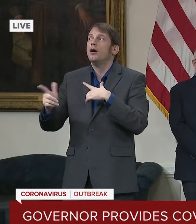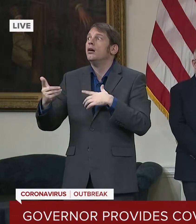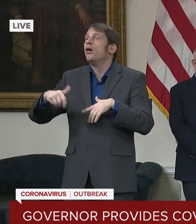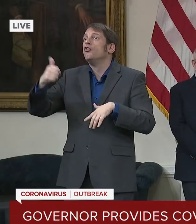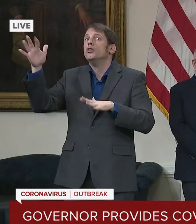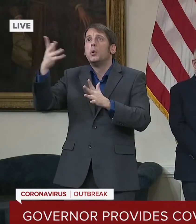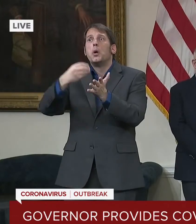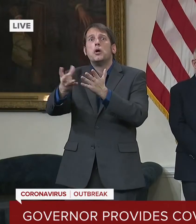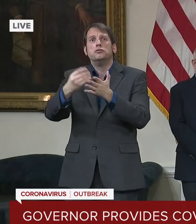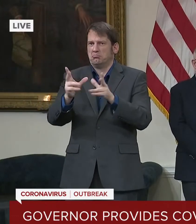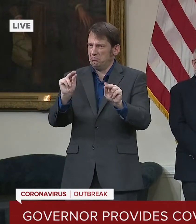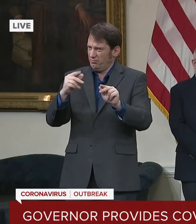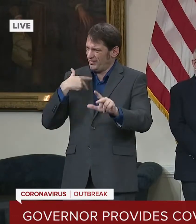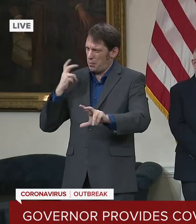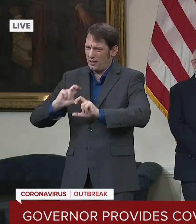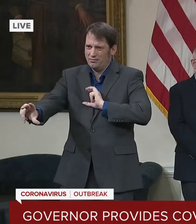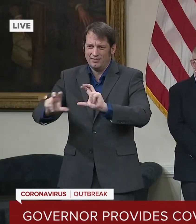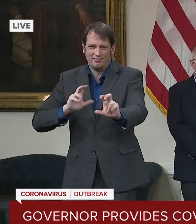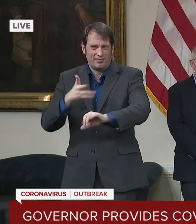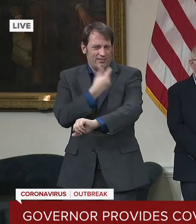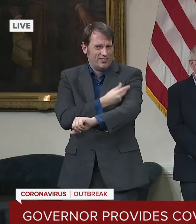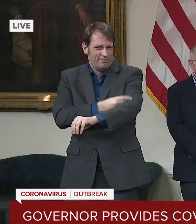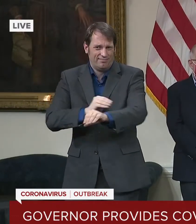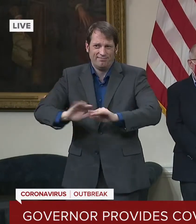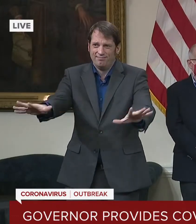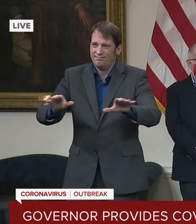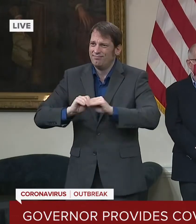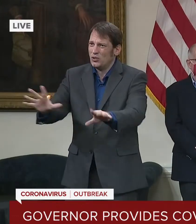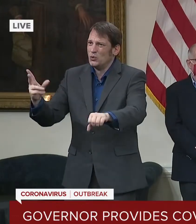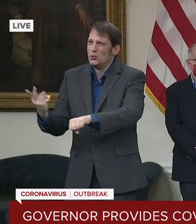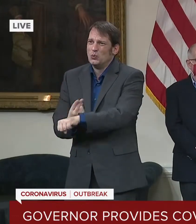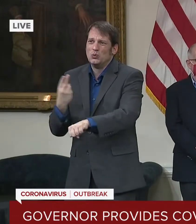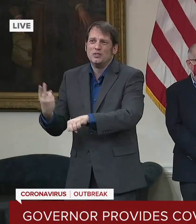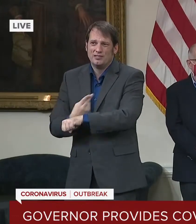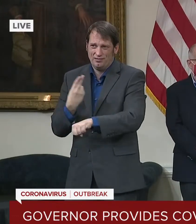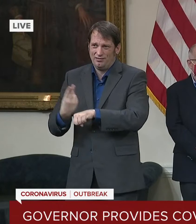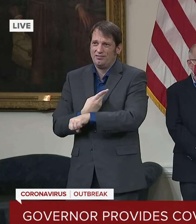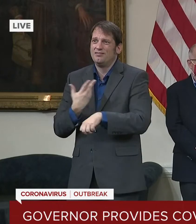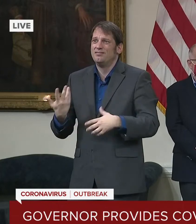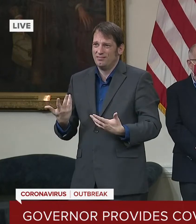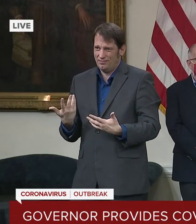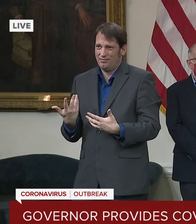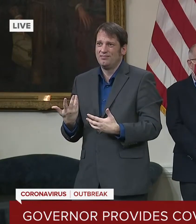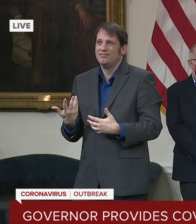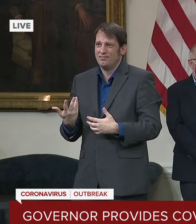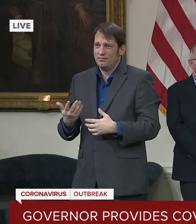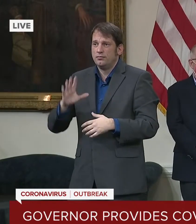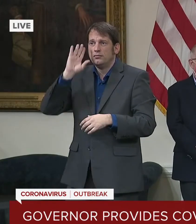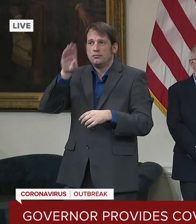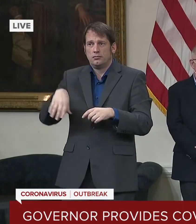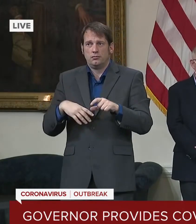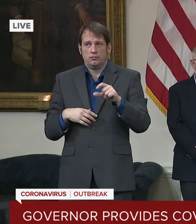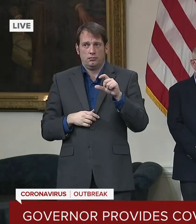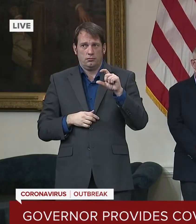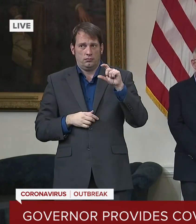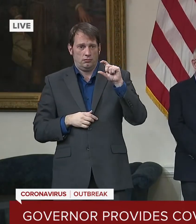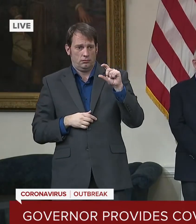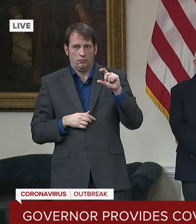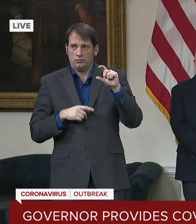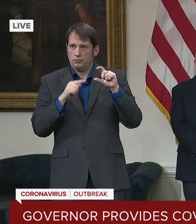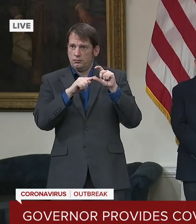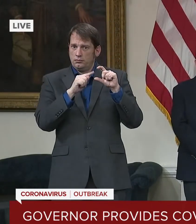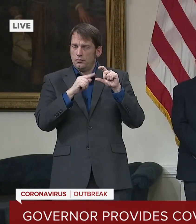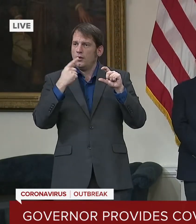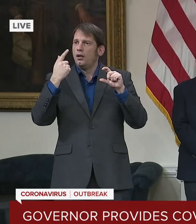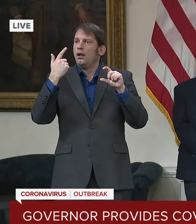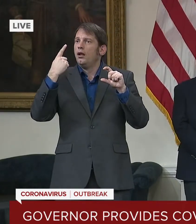getting more out of certain doses where we found that we could get 6 shots instead of 5. So